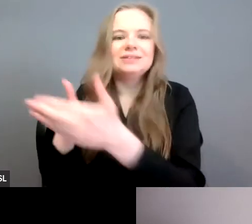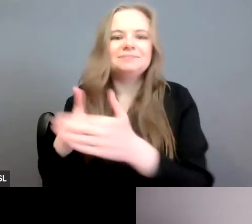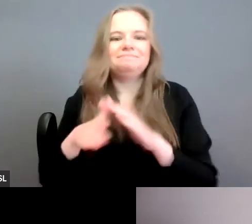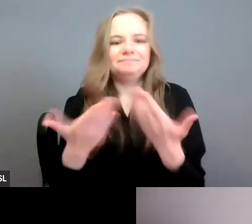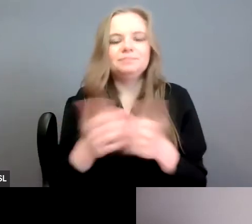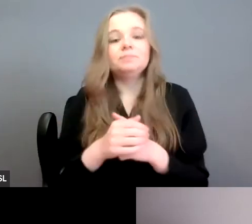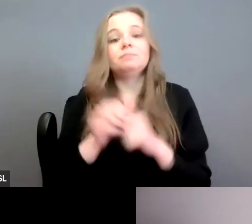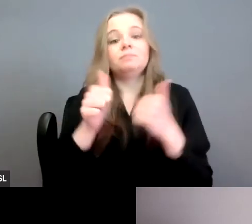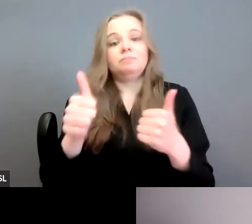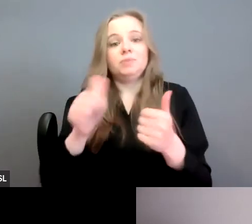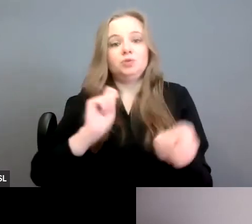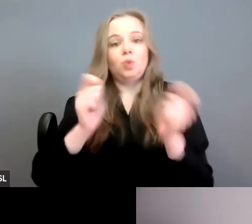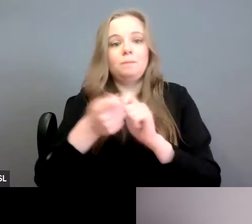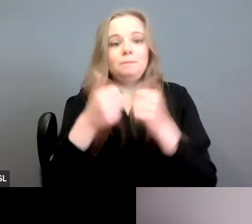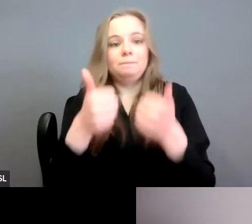step.